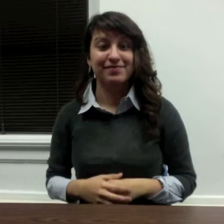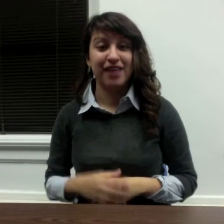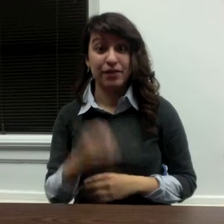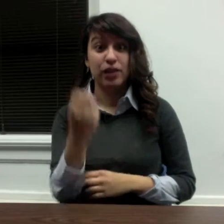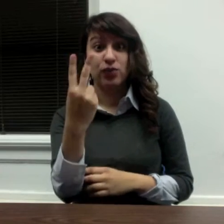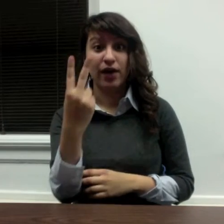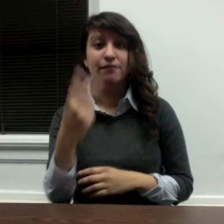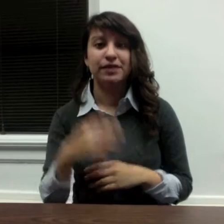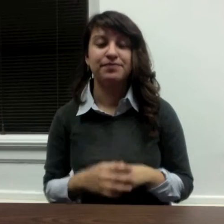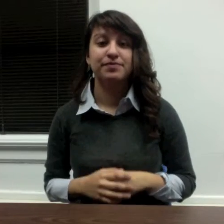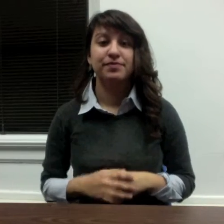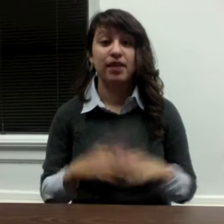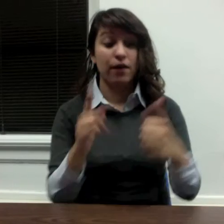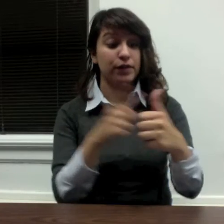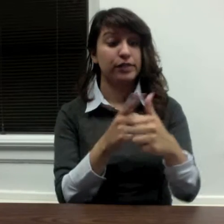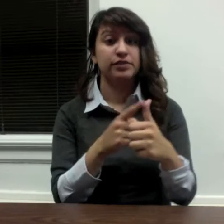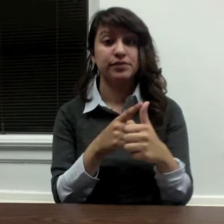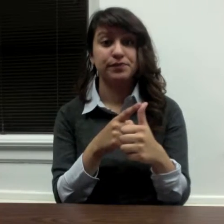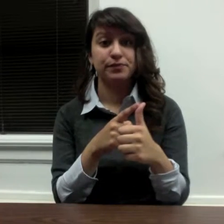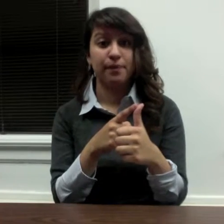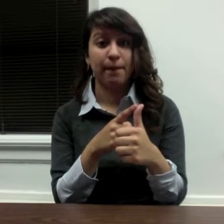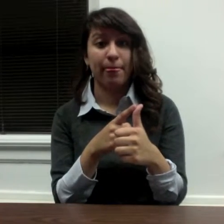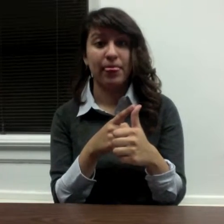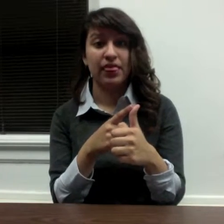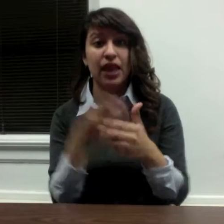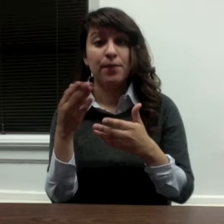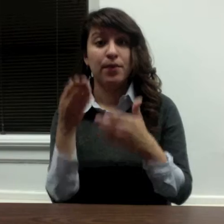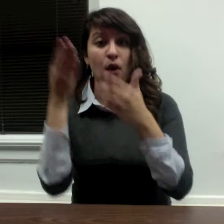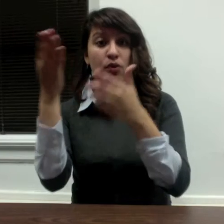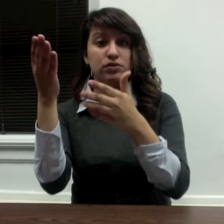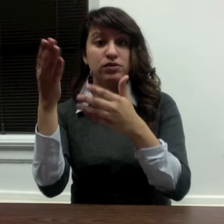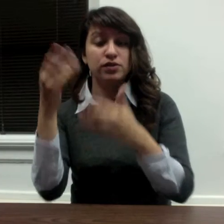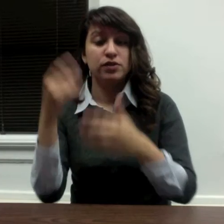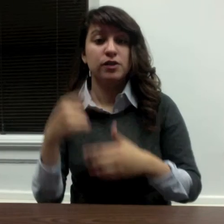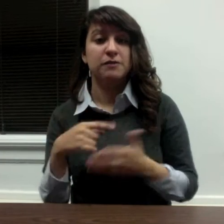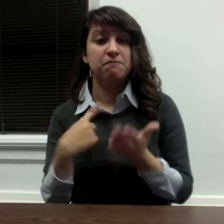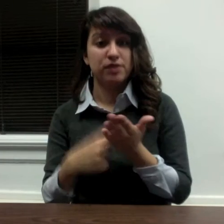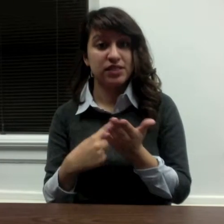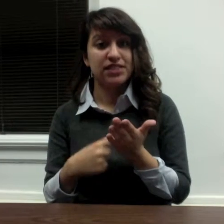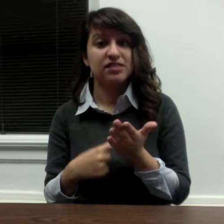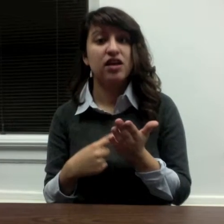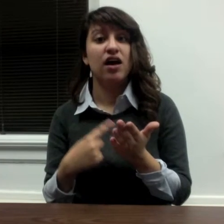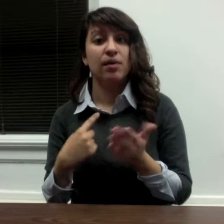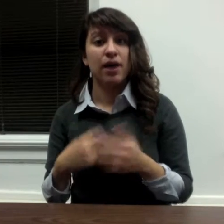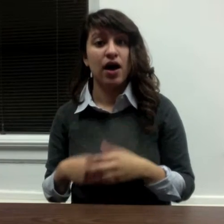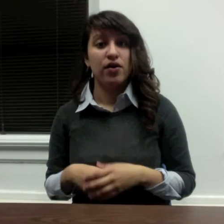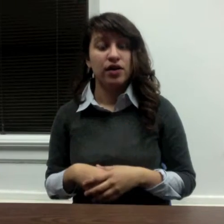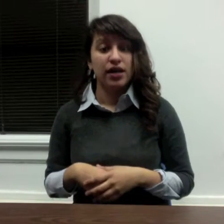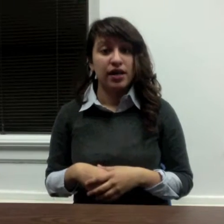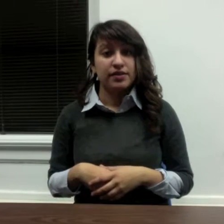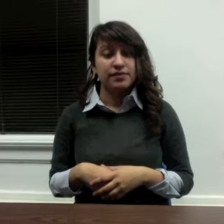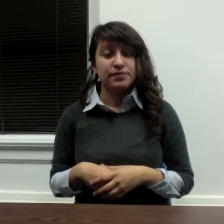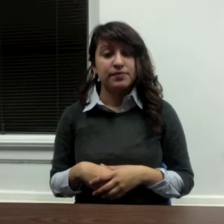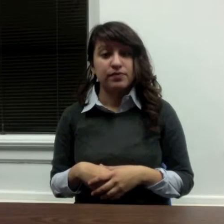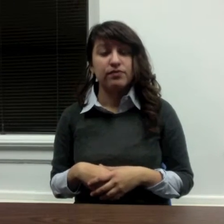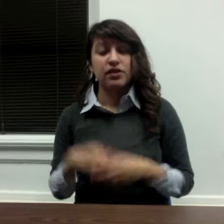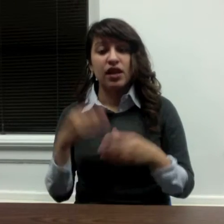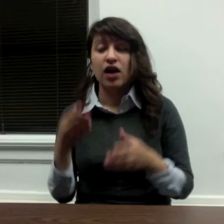The first one, the first proposal I want to talk about is one that was submitted by a